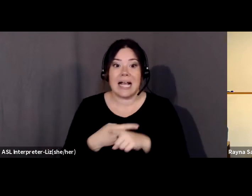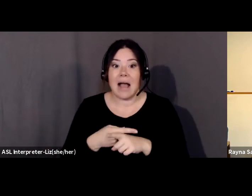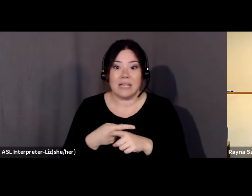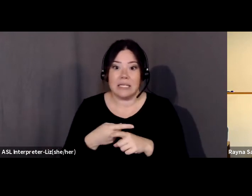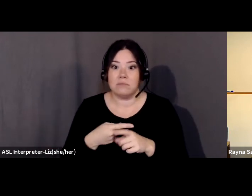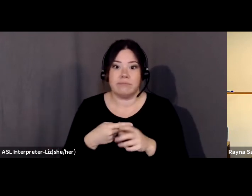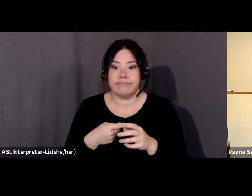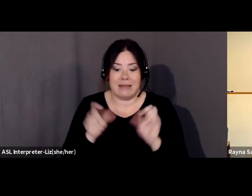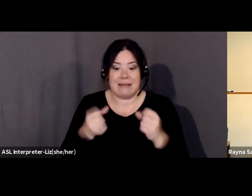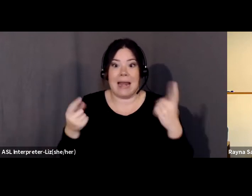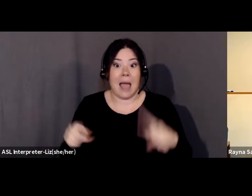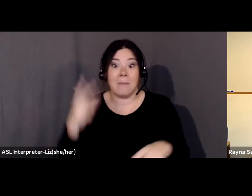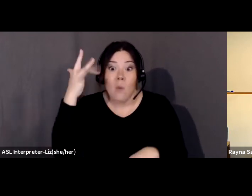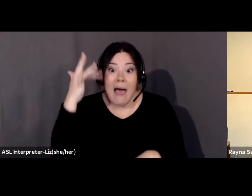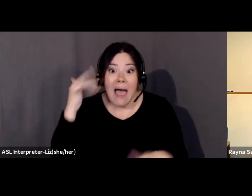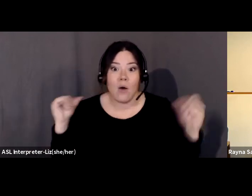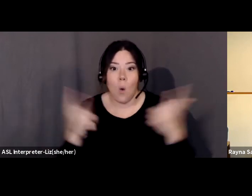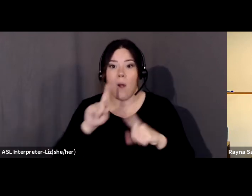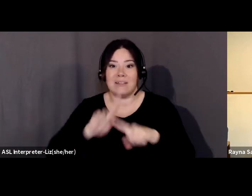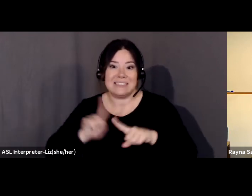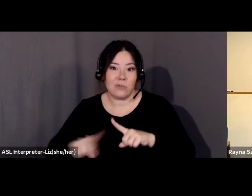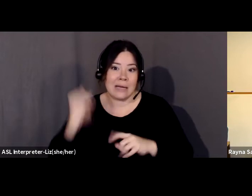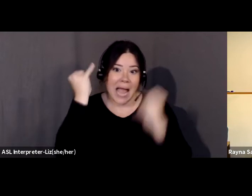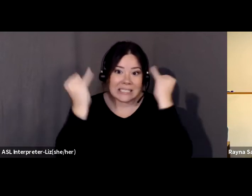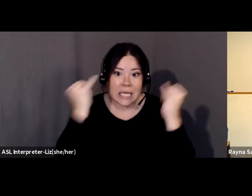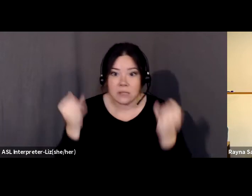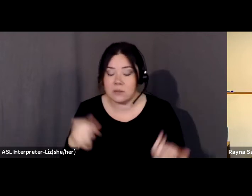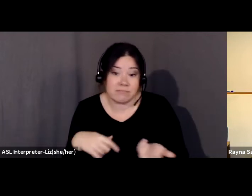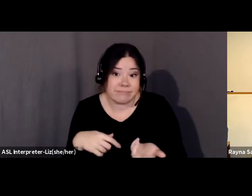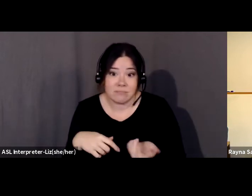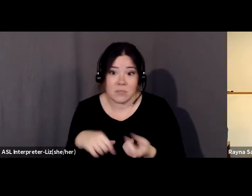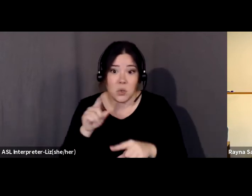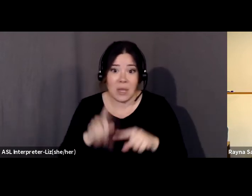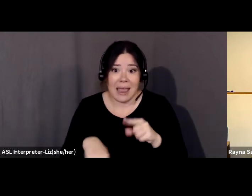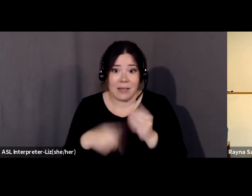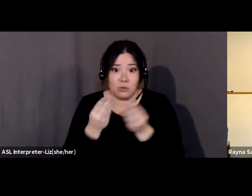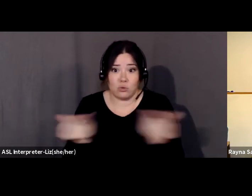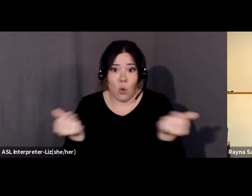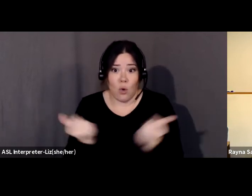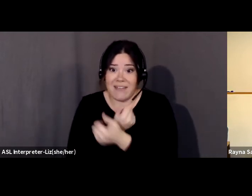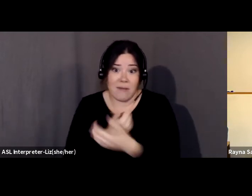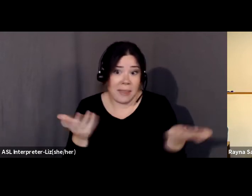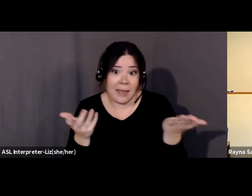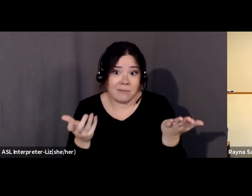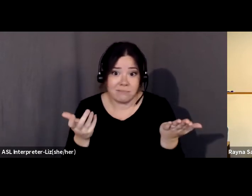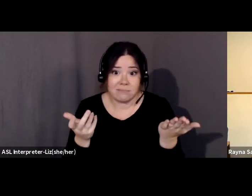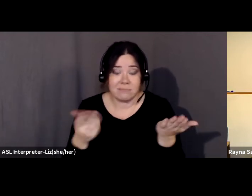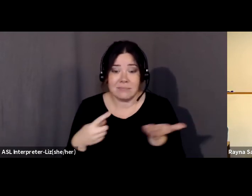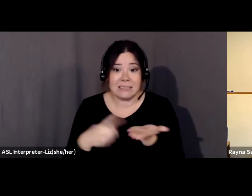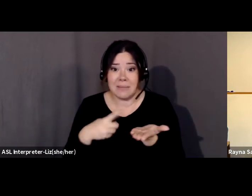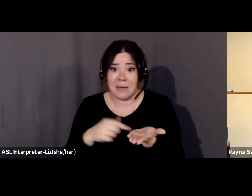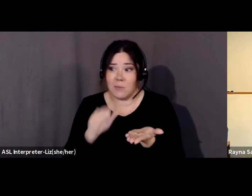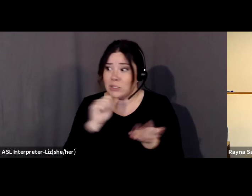of ideas in these kinds of settings. You can't solve everything, and we don't always agree on how to